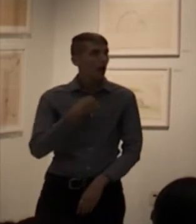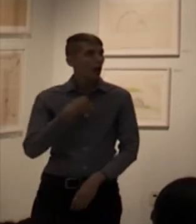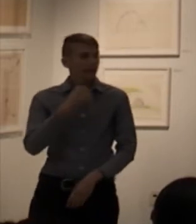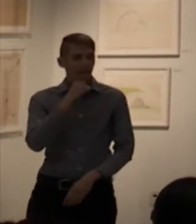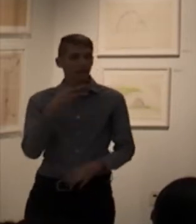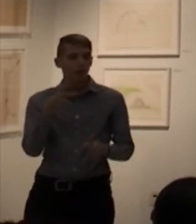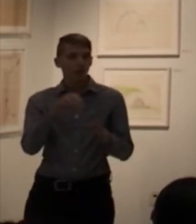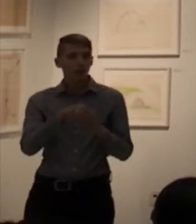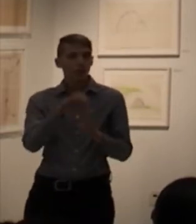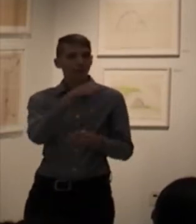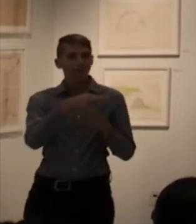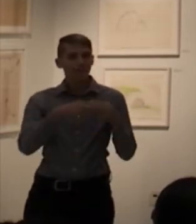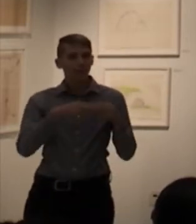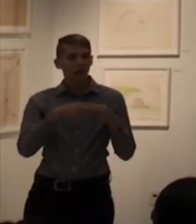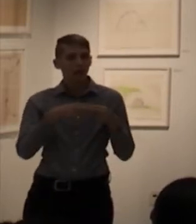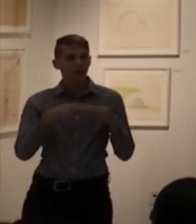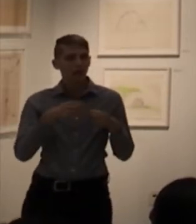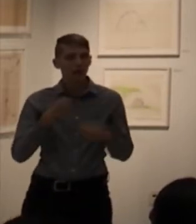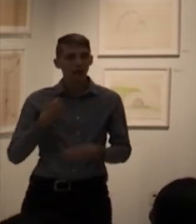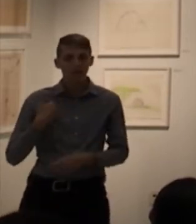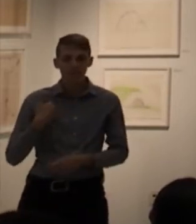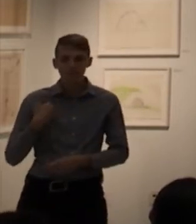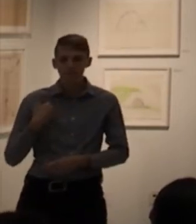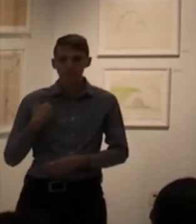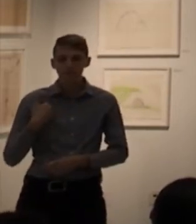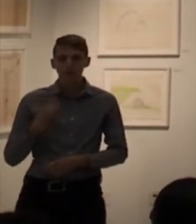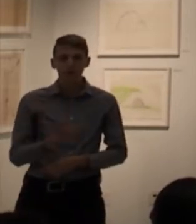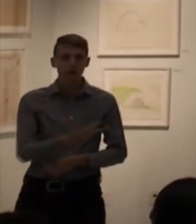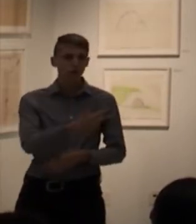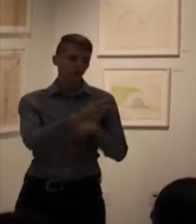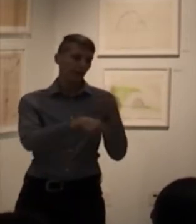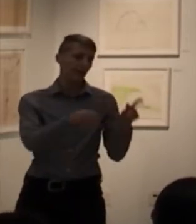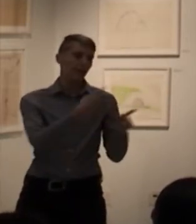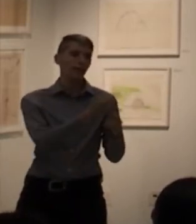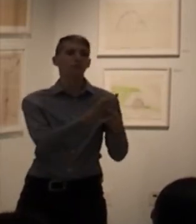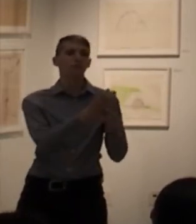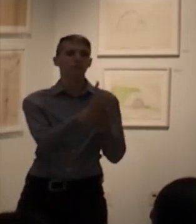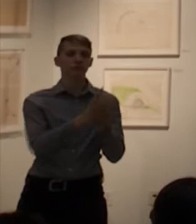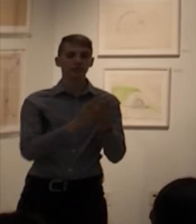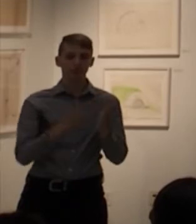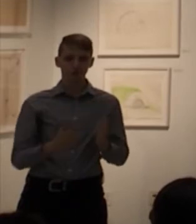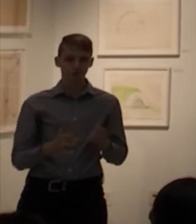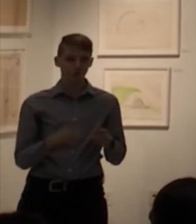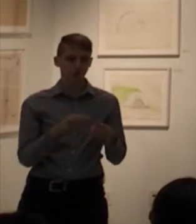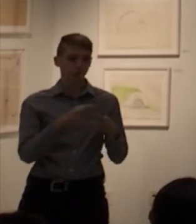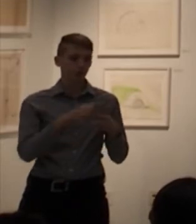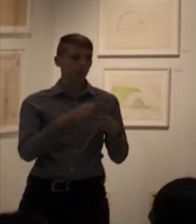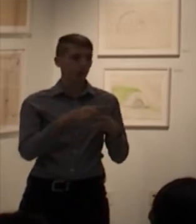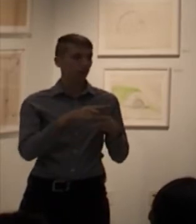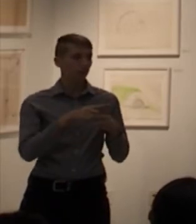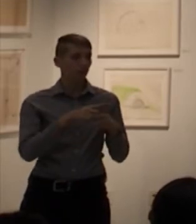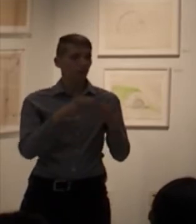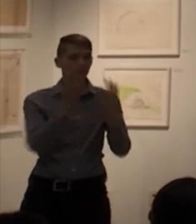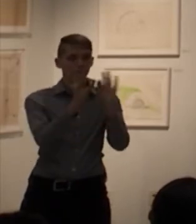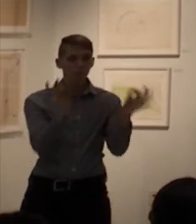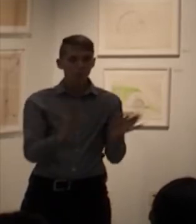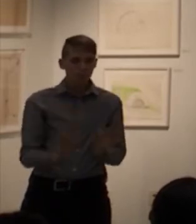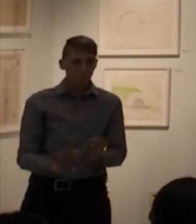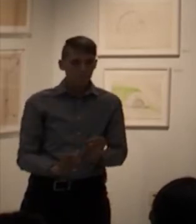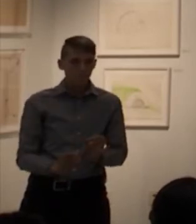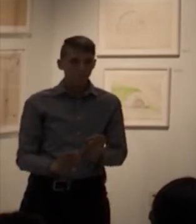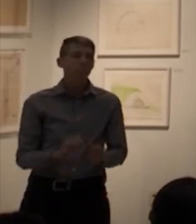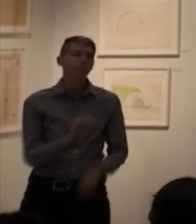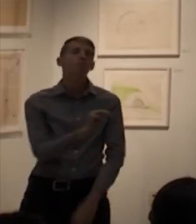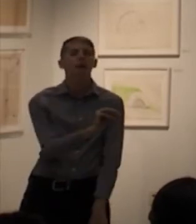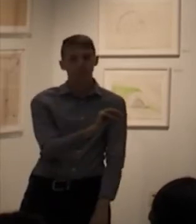but I basically had like 3 types of designers. One would be form, which would be